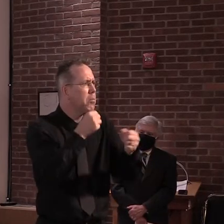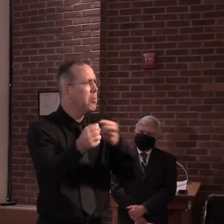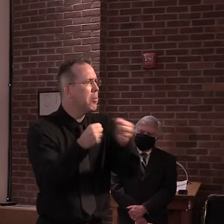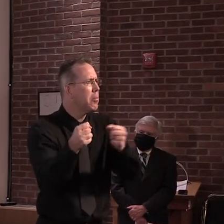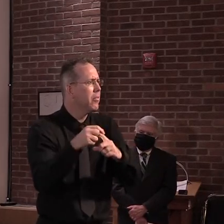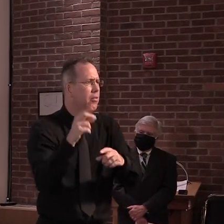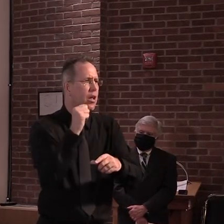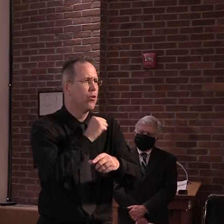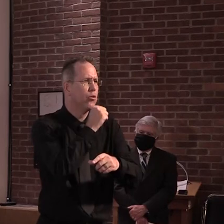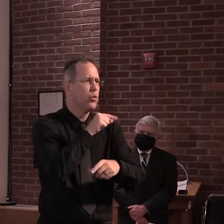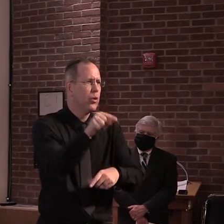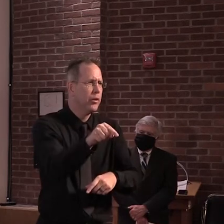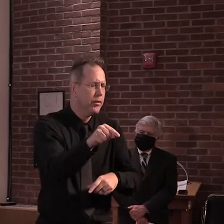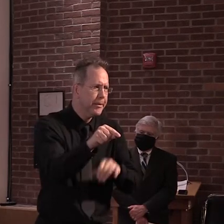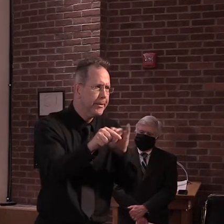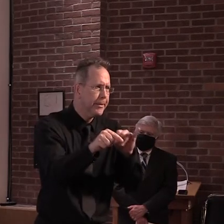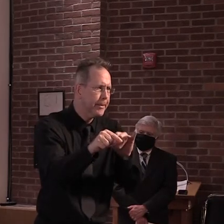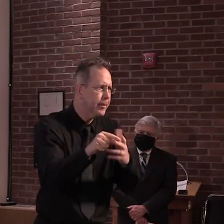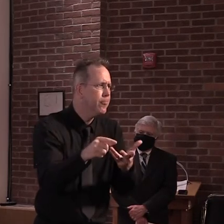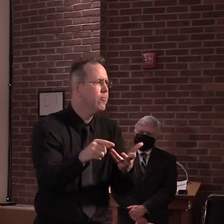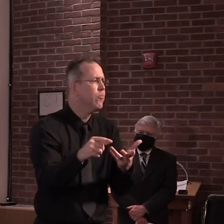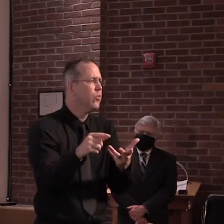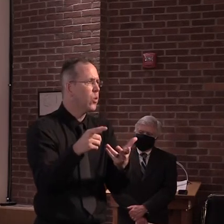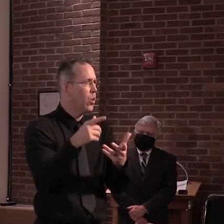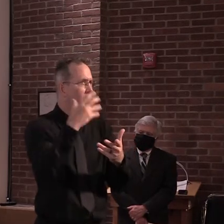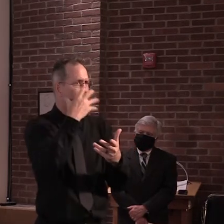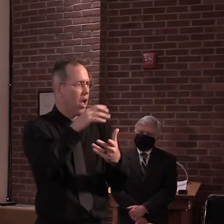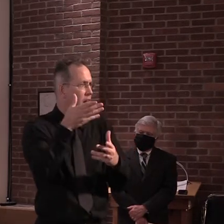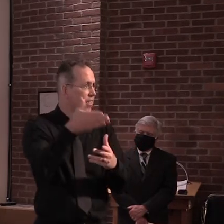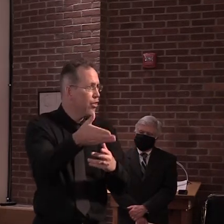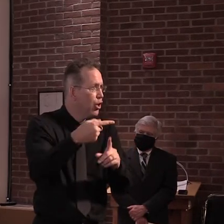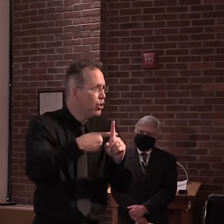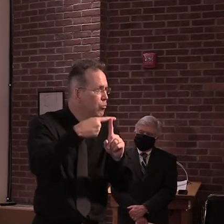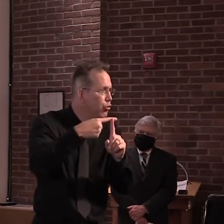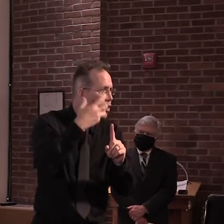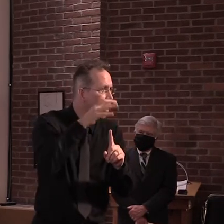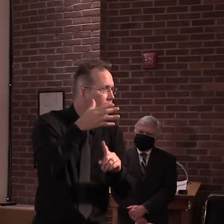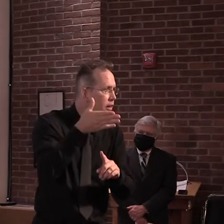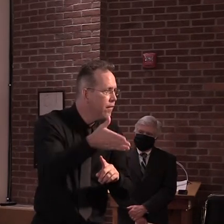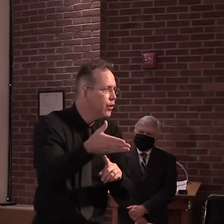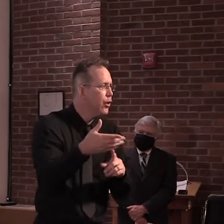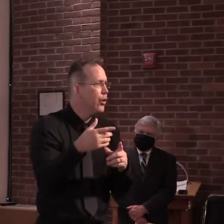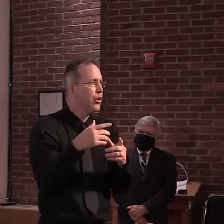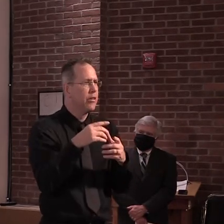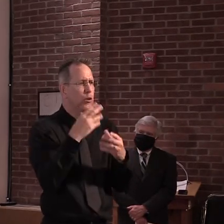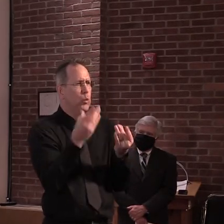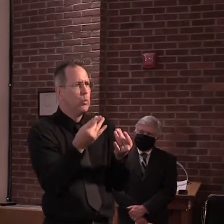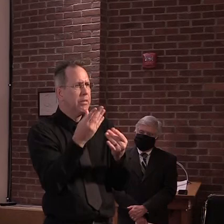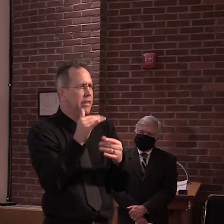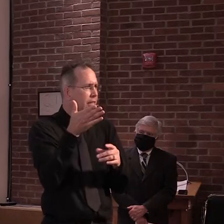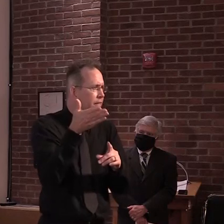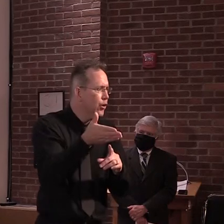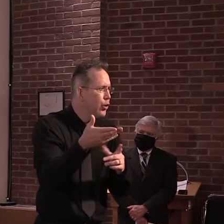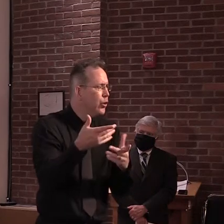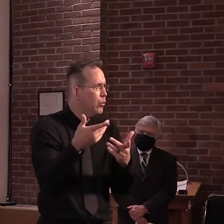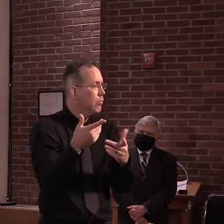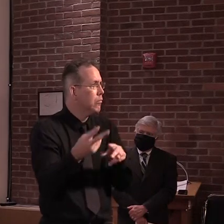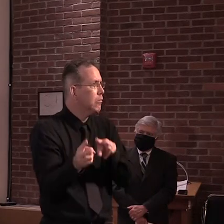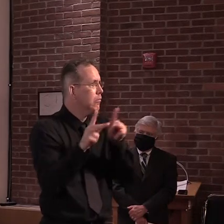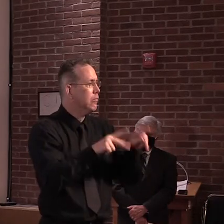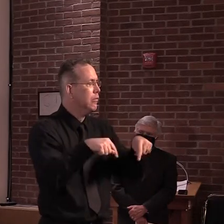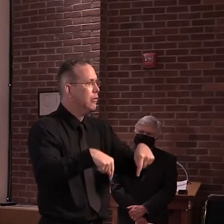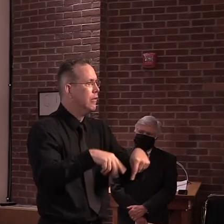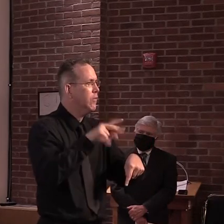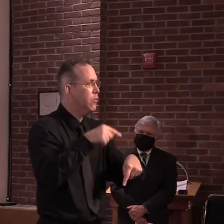let thoughts about temperature or humidity be the whole explanation, because they can't be. One